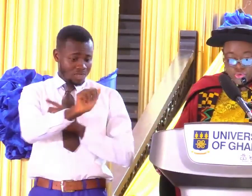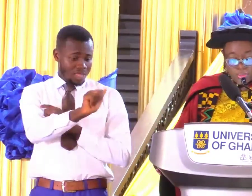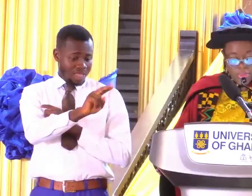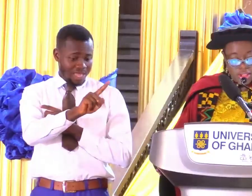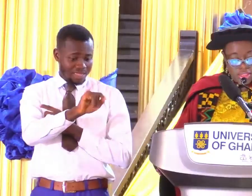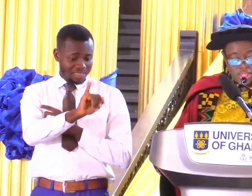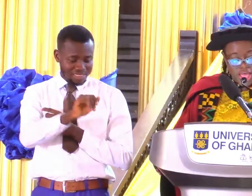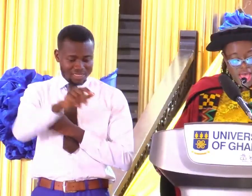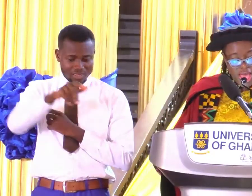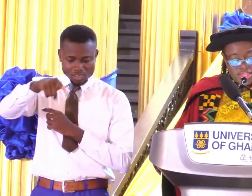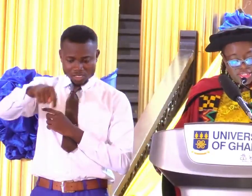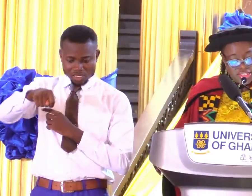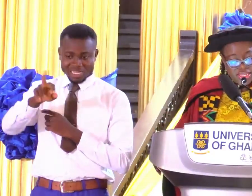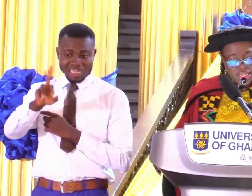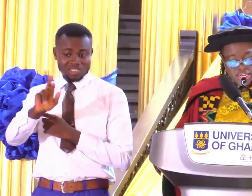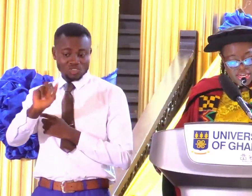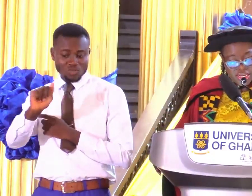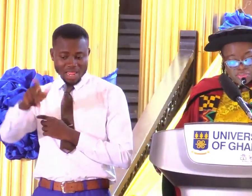anti-trypanosomal,